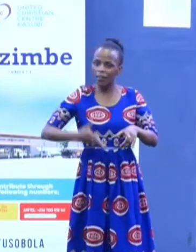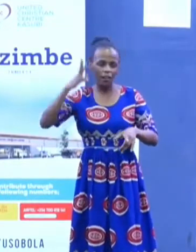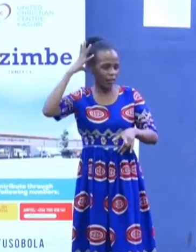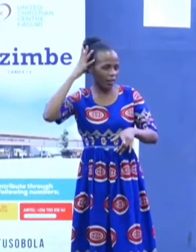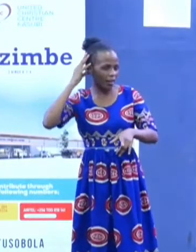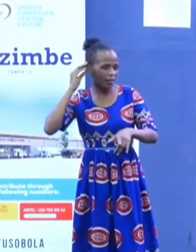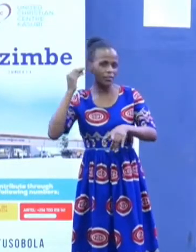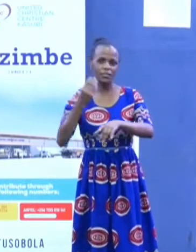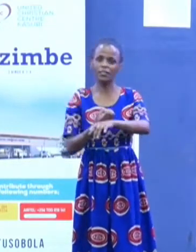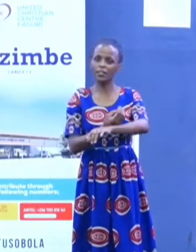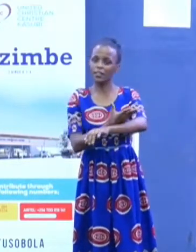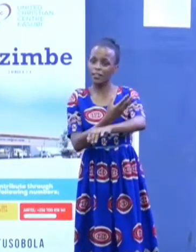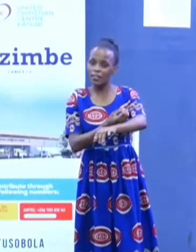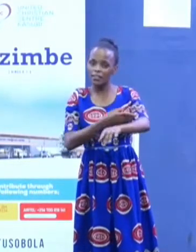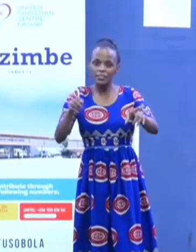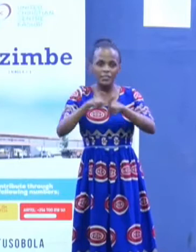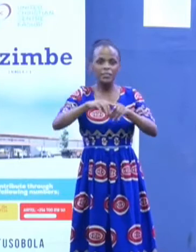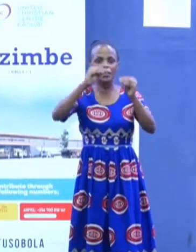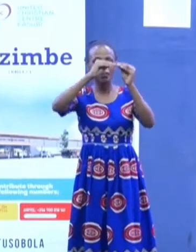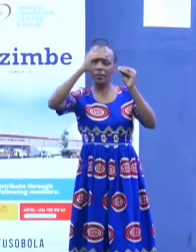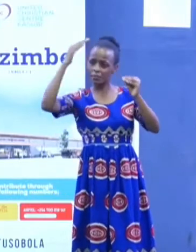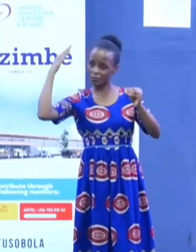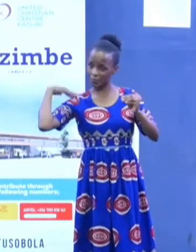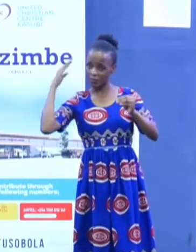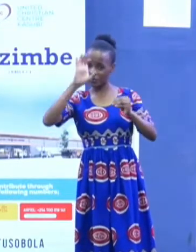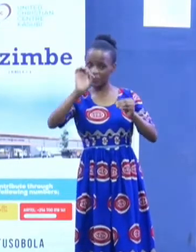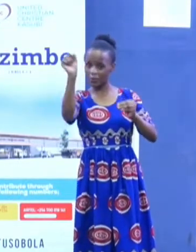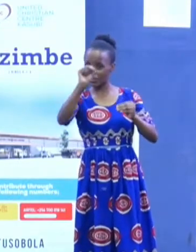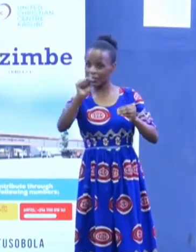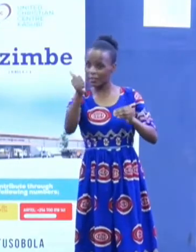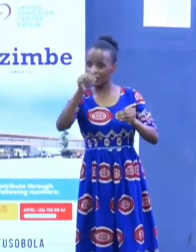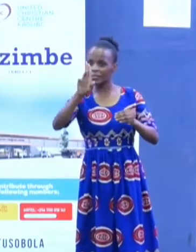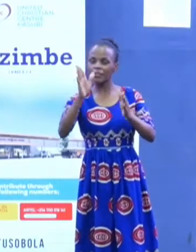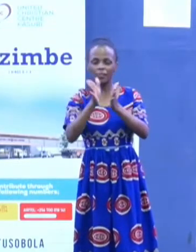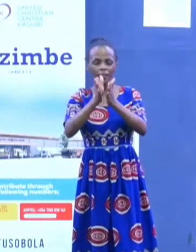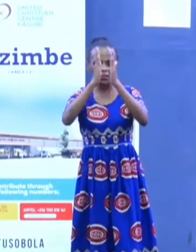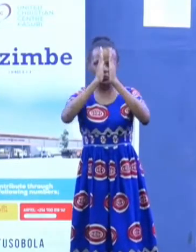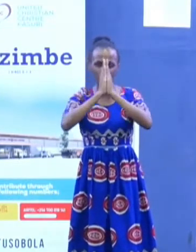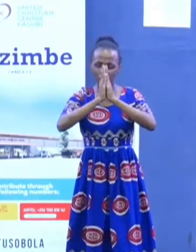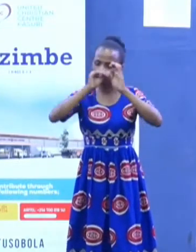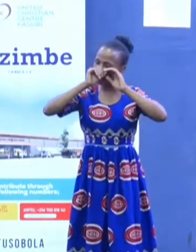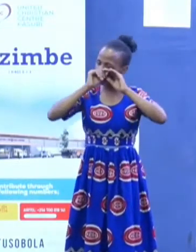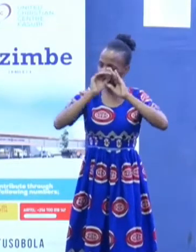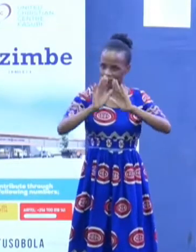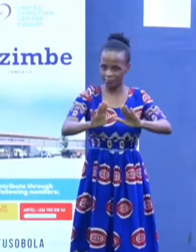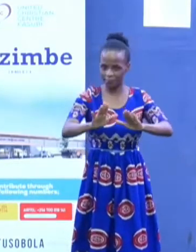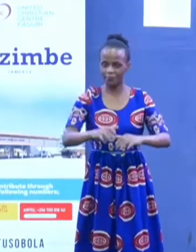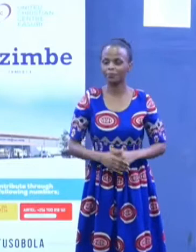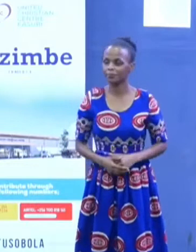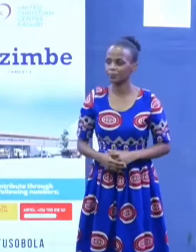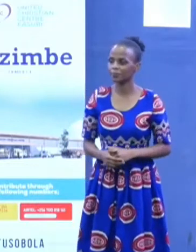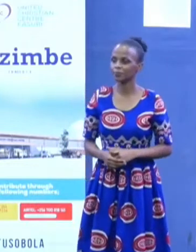Esau. And verse 23, he did not recognize him because his hands were hairy like